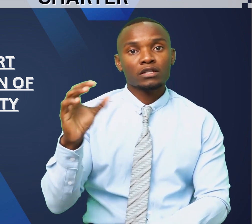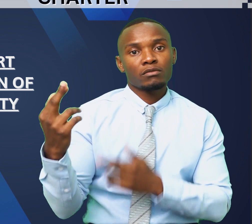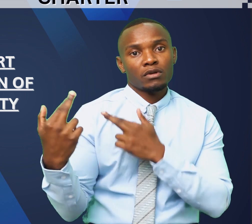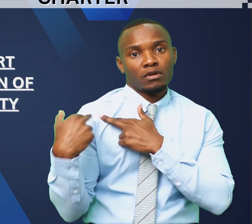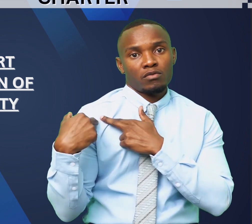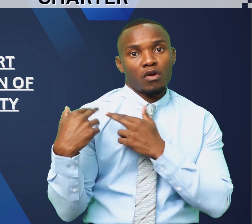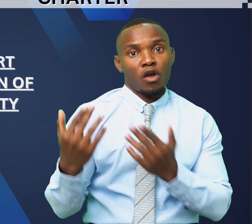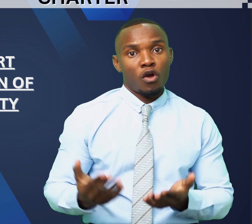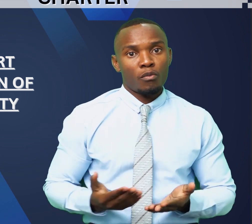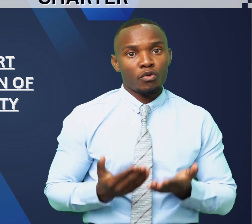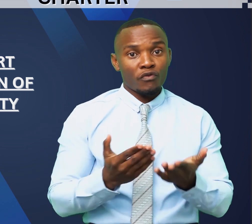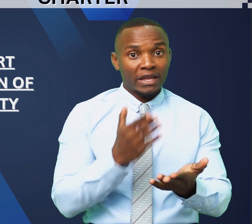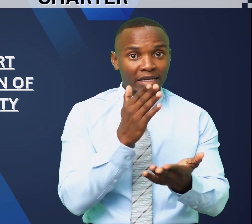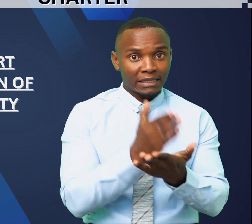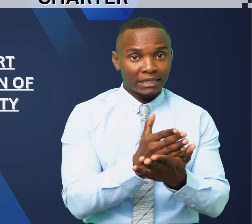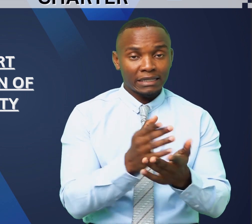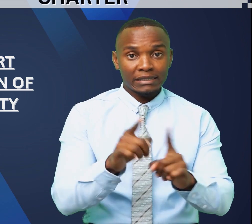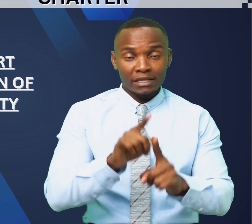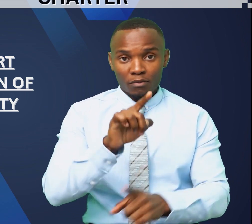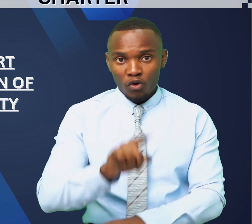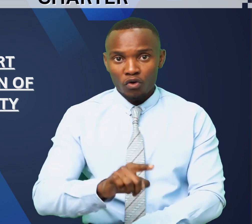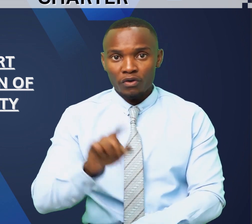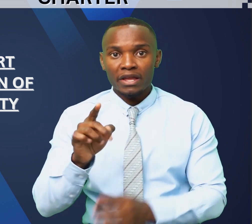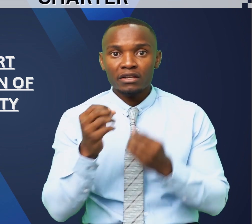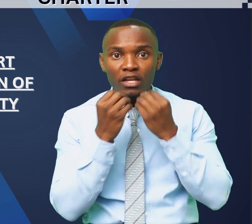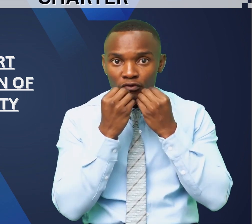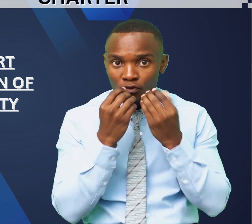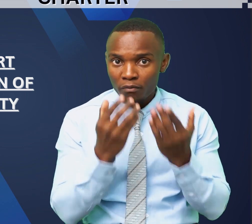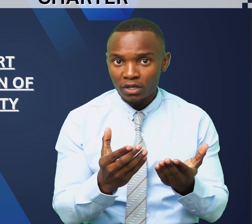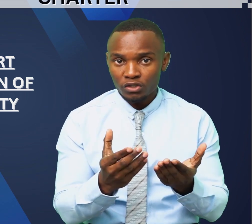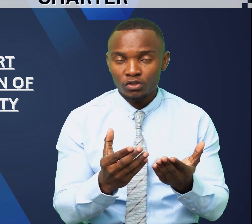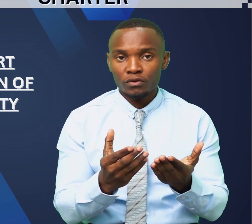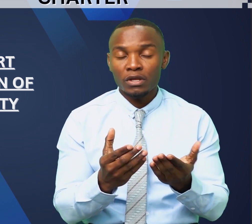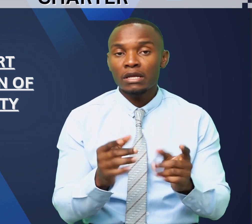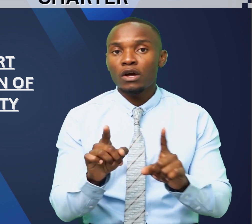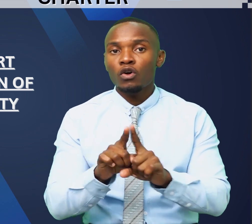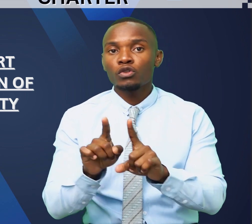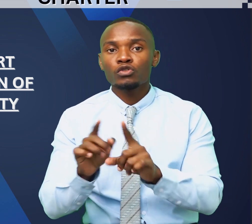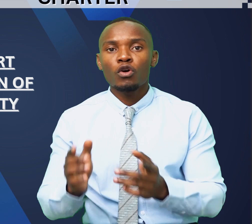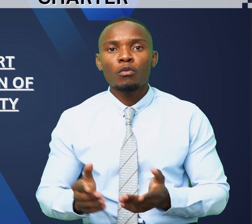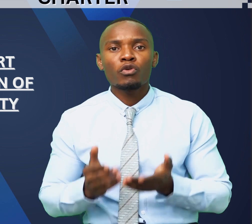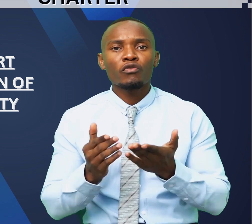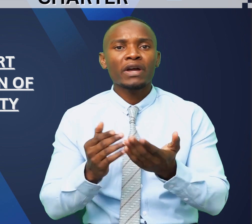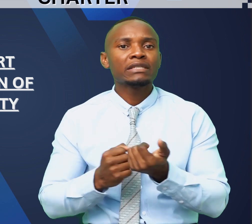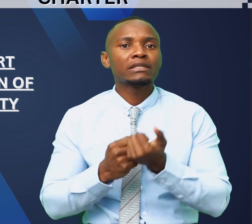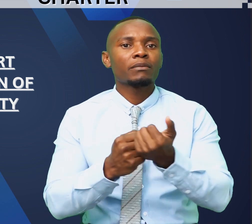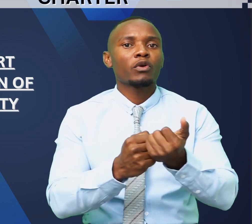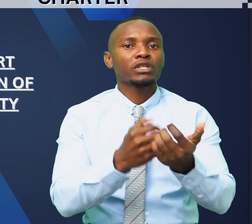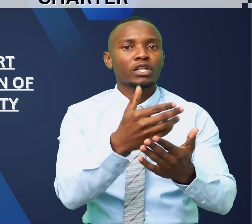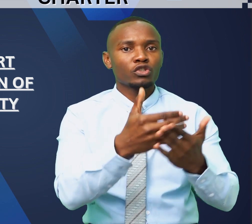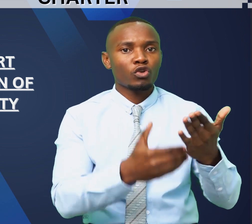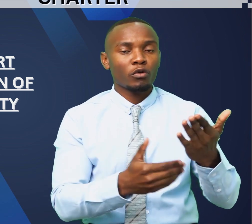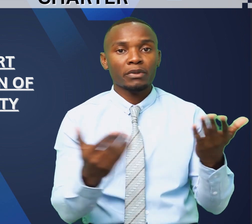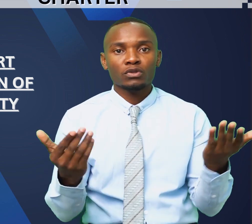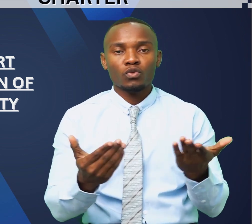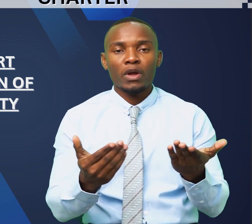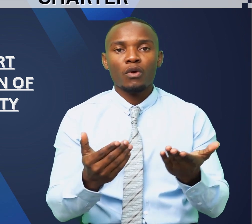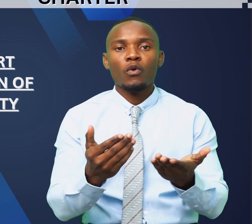obligation: provide true and accurate information and provide supporting documents where